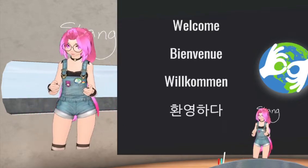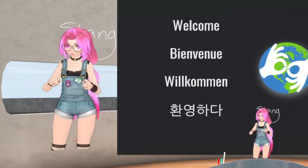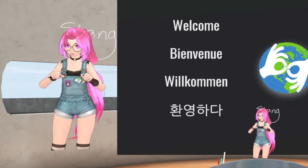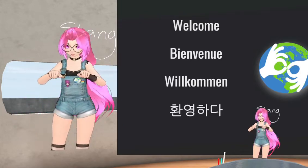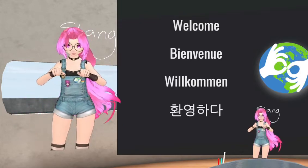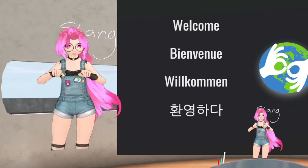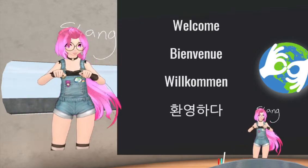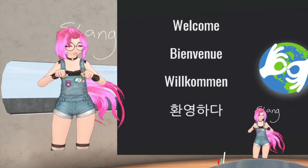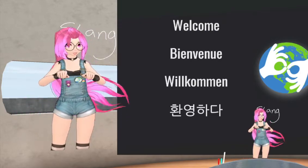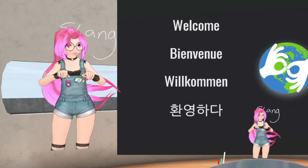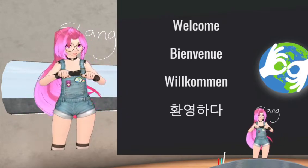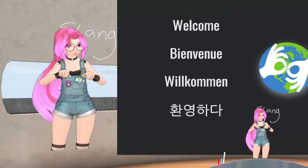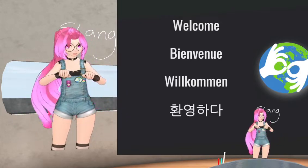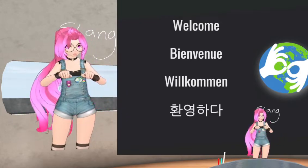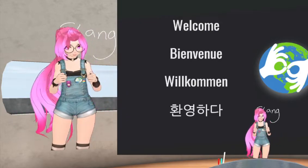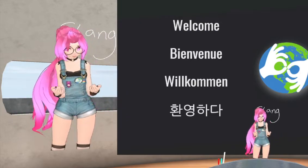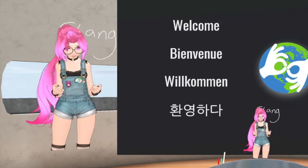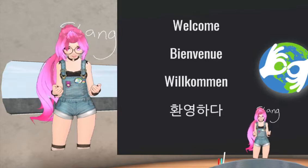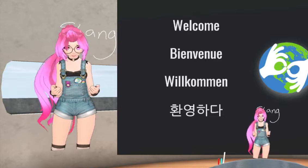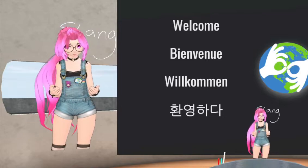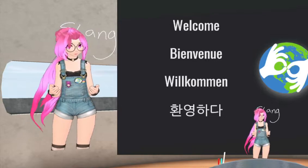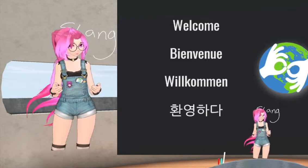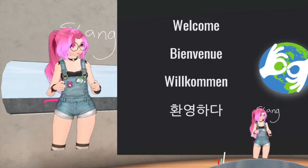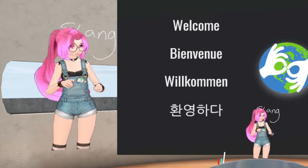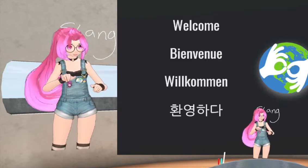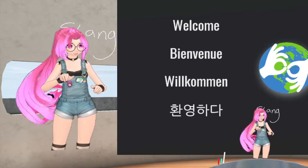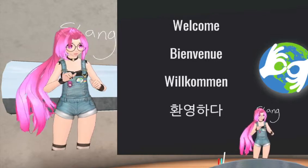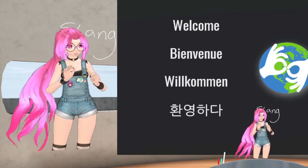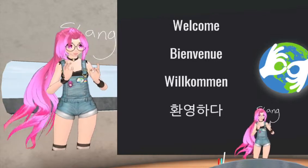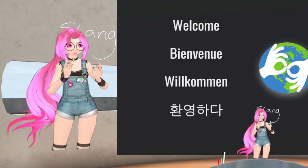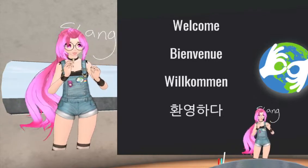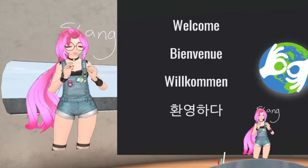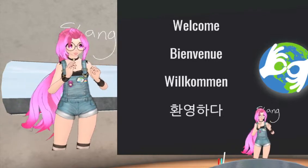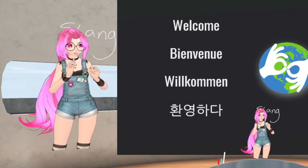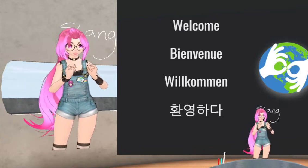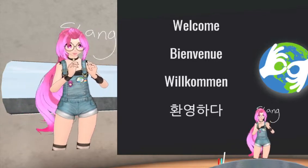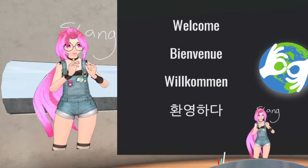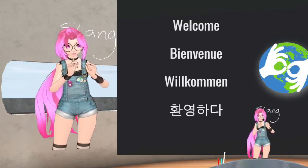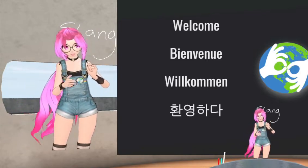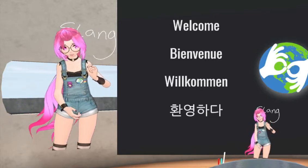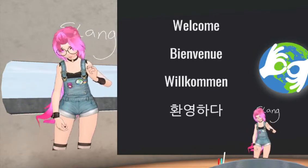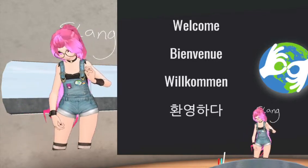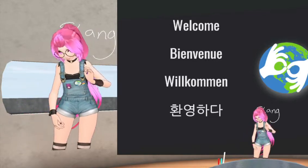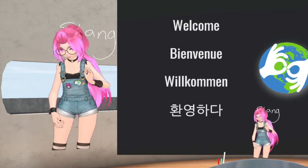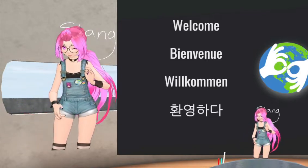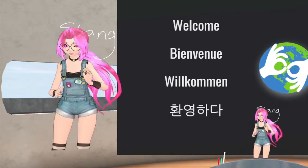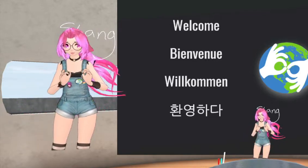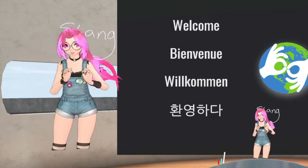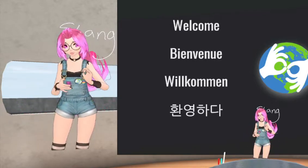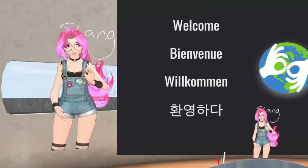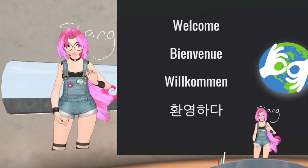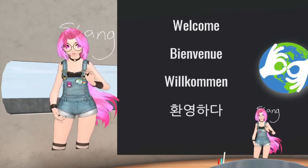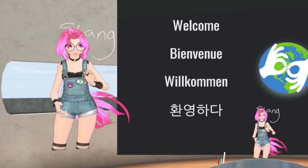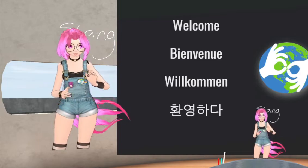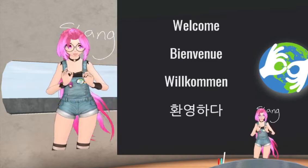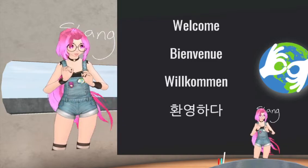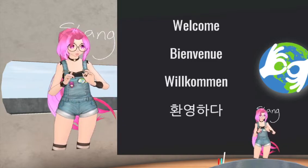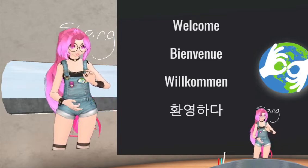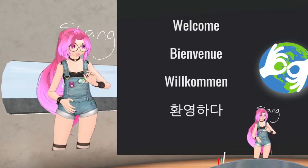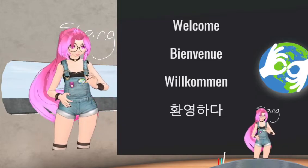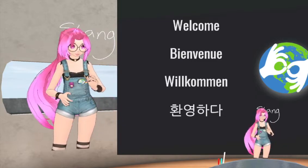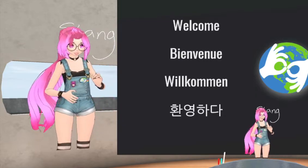and say that all deaf people will be so comfortable with this because, of course, I can't say all deaf people because everyone is an individual and